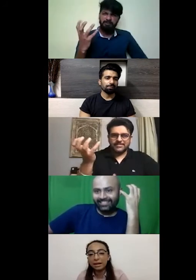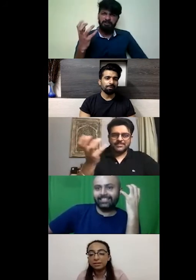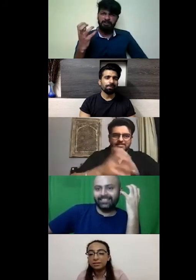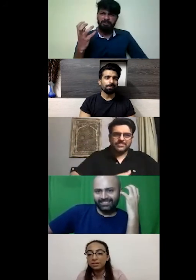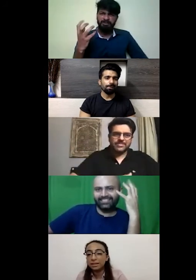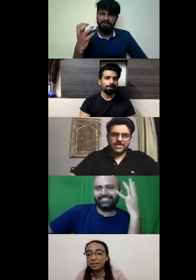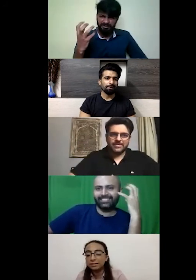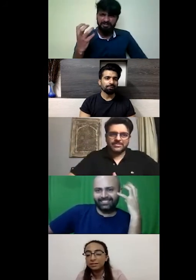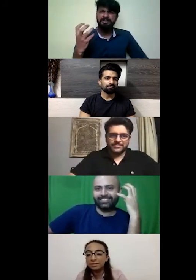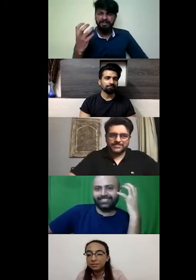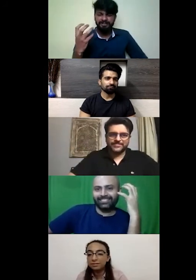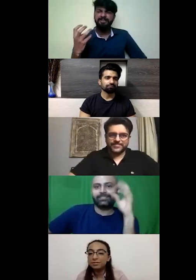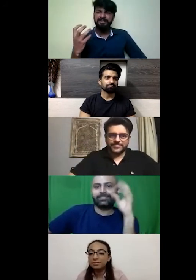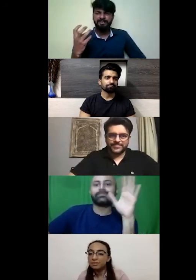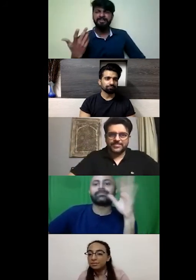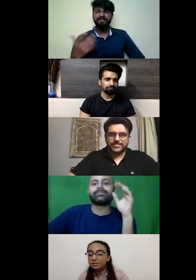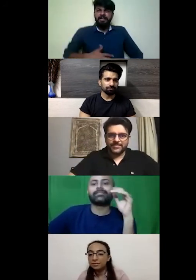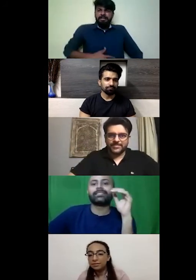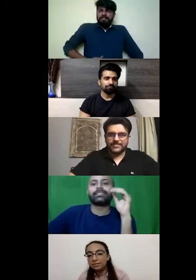neck hurting.